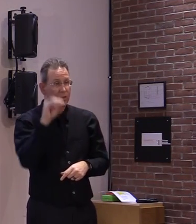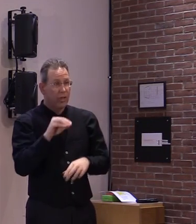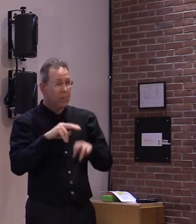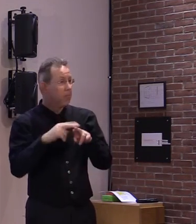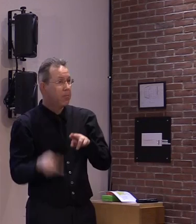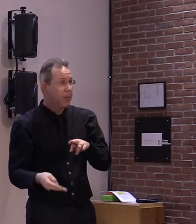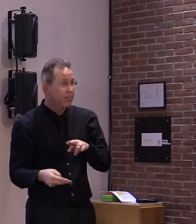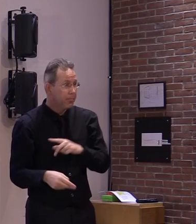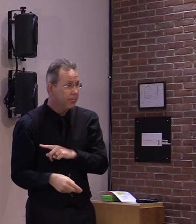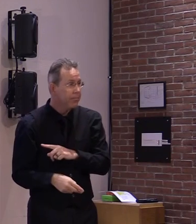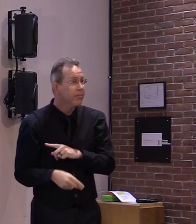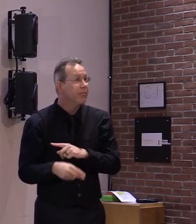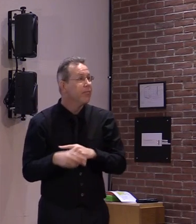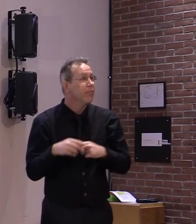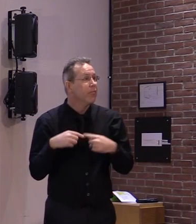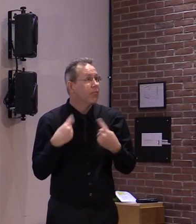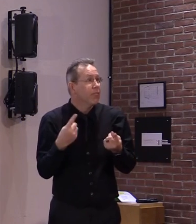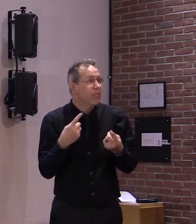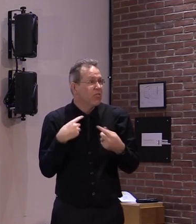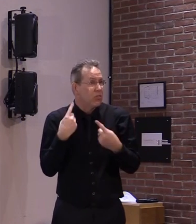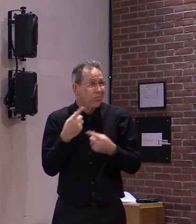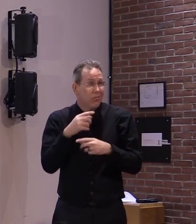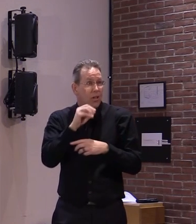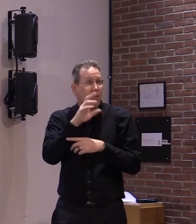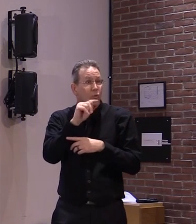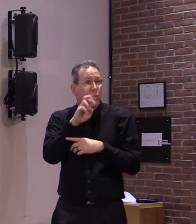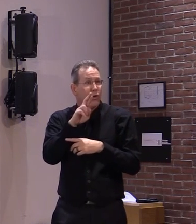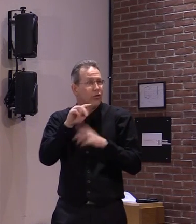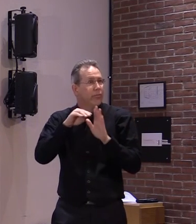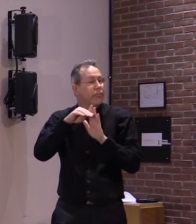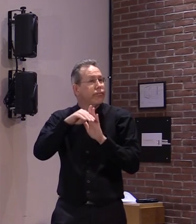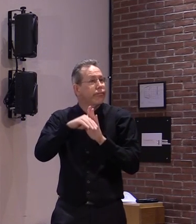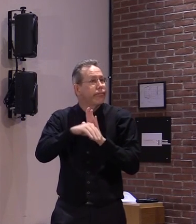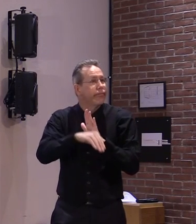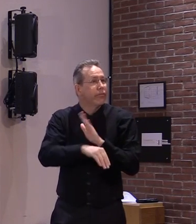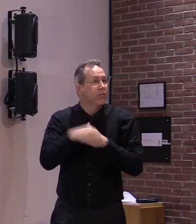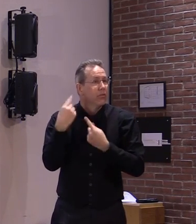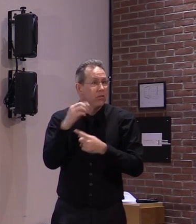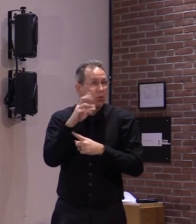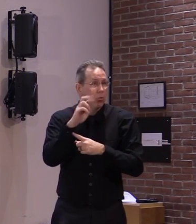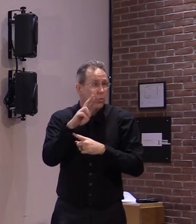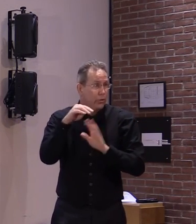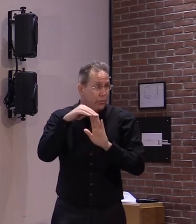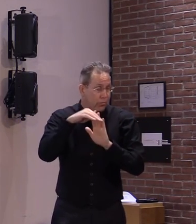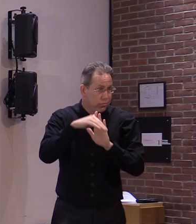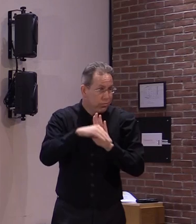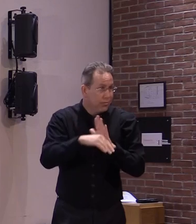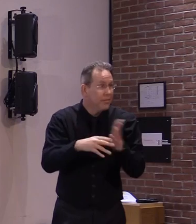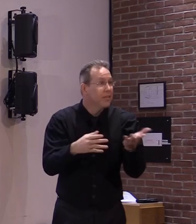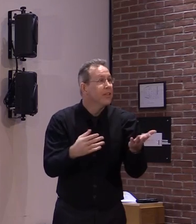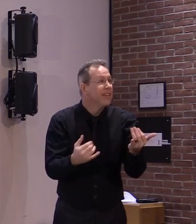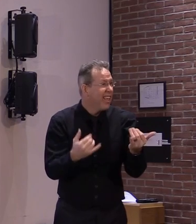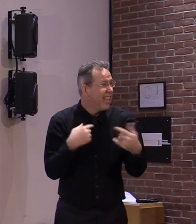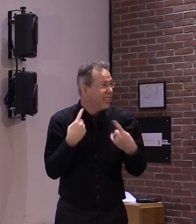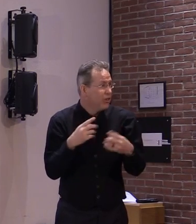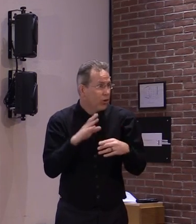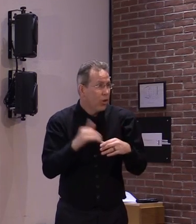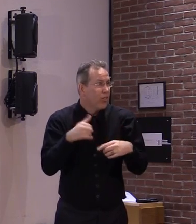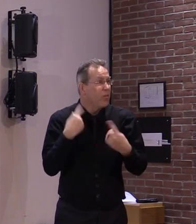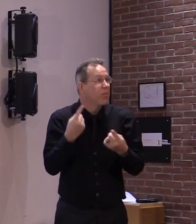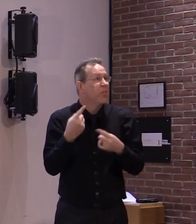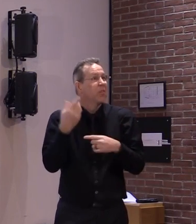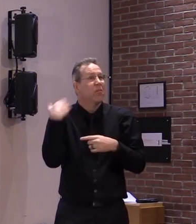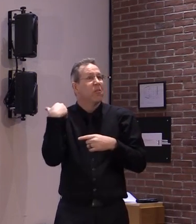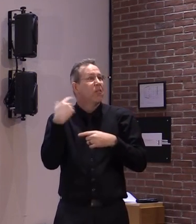week of October, and it is now lower than the U.S. peak from this past summer. The